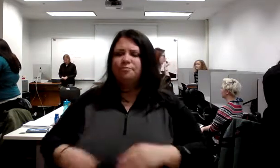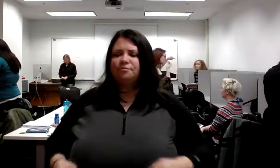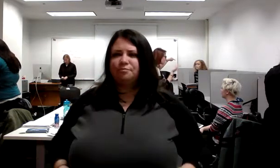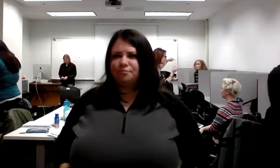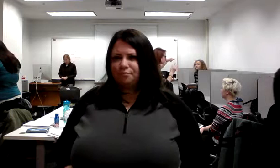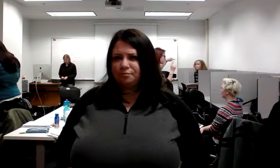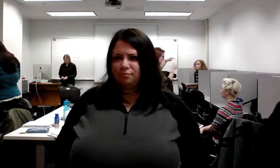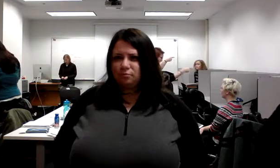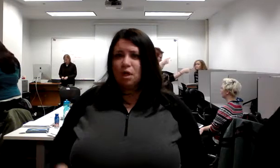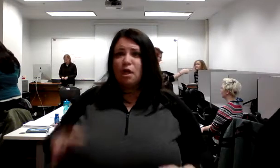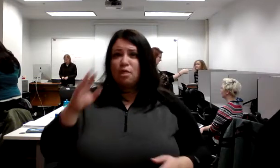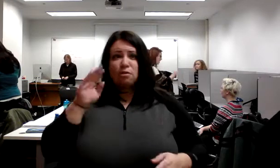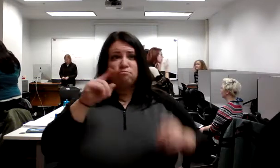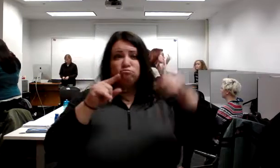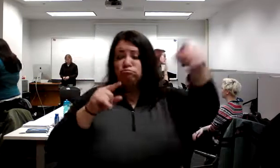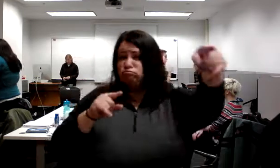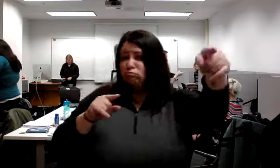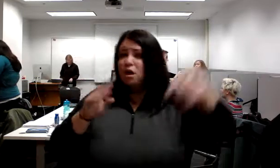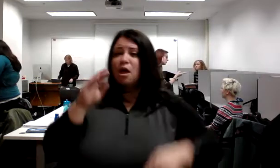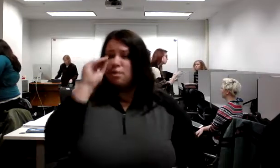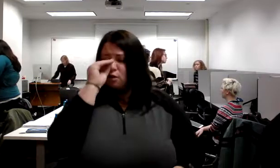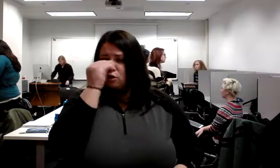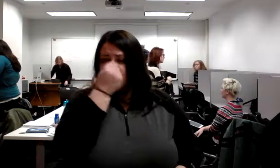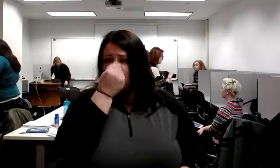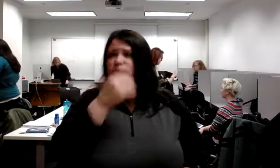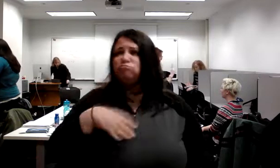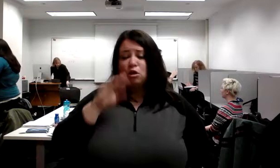The color? Okay. Ashley?